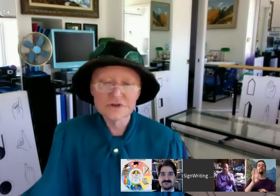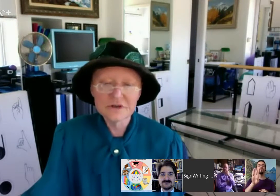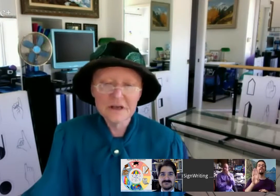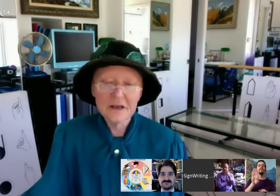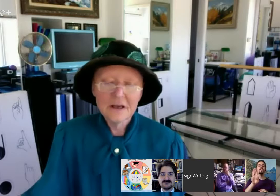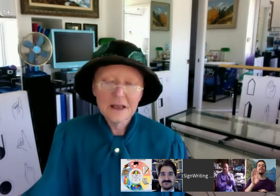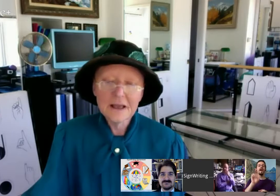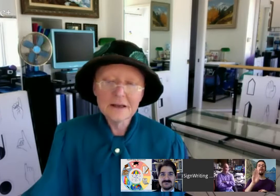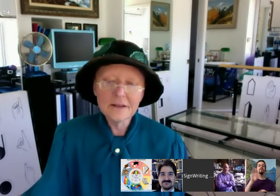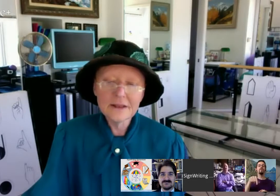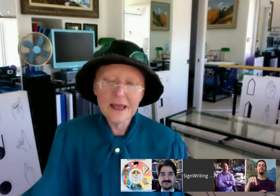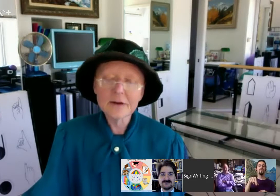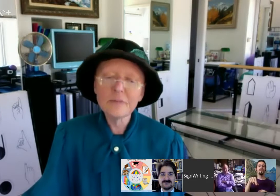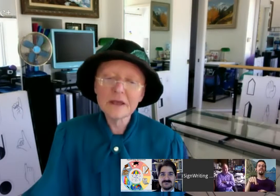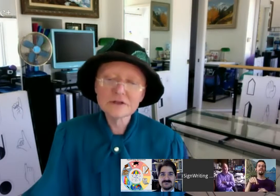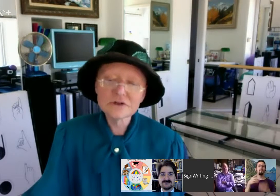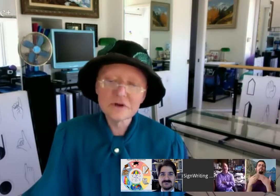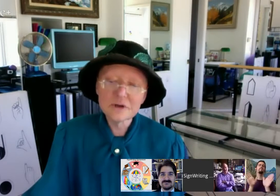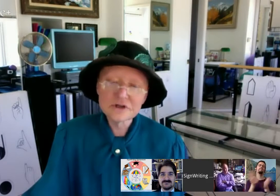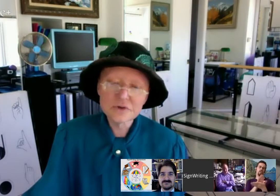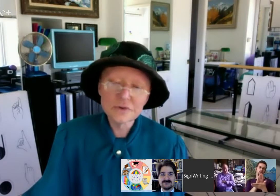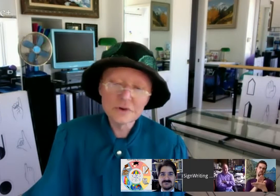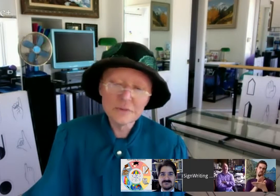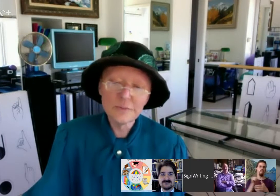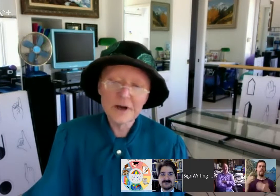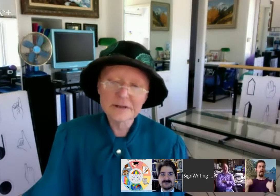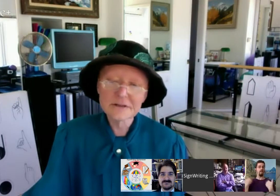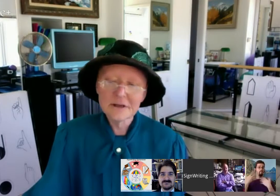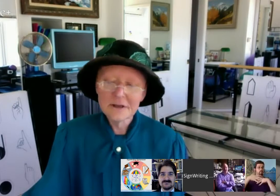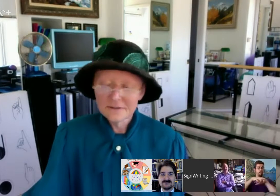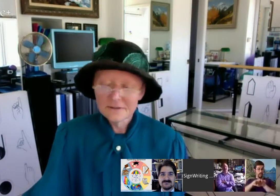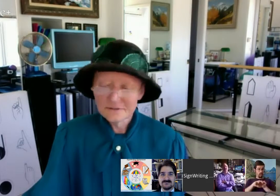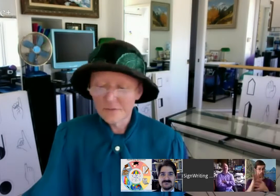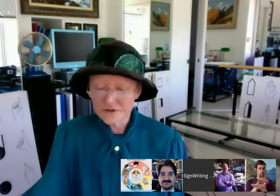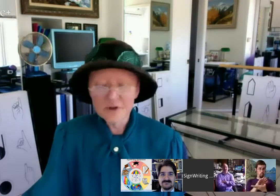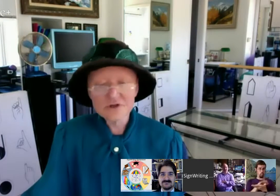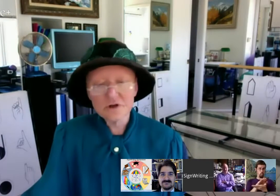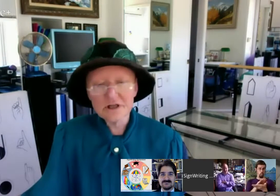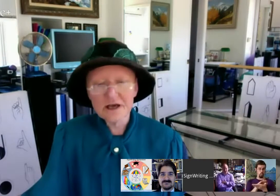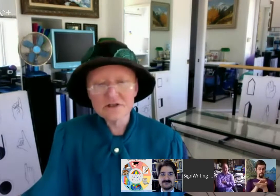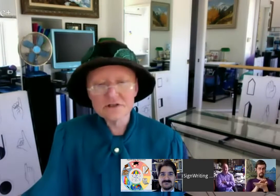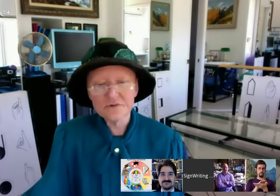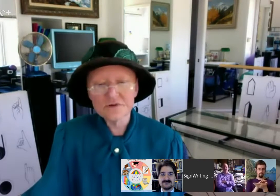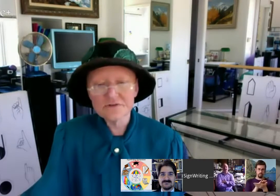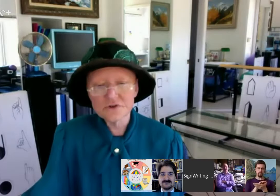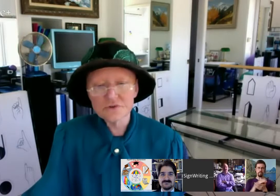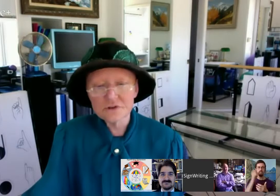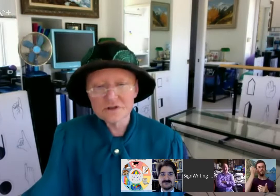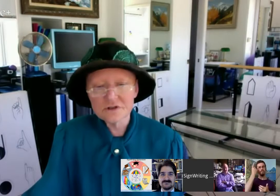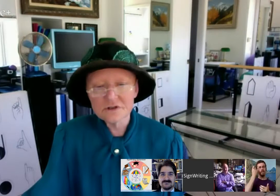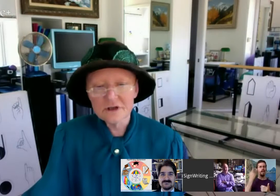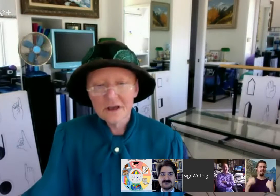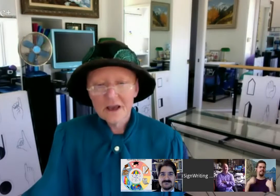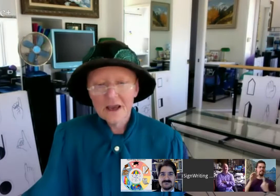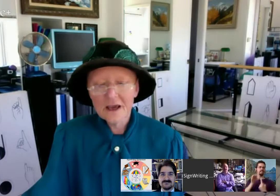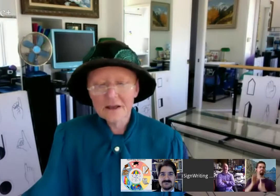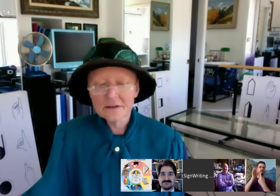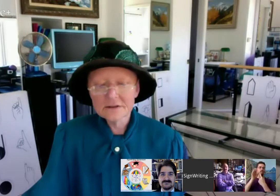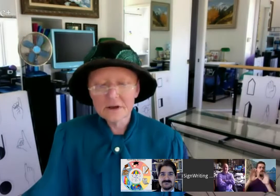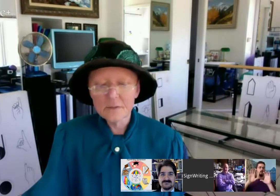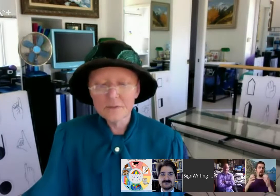public schools. They had a mainstreaming school, but they were special classes for deaf